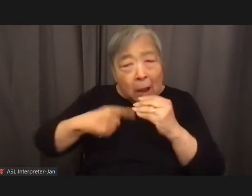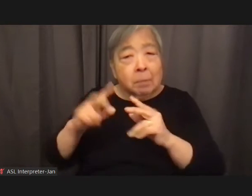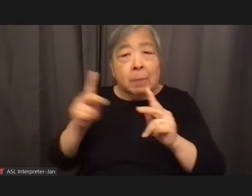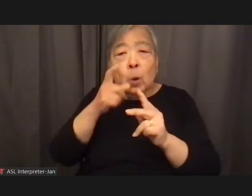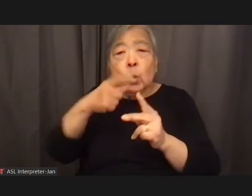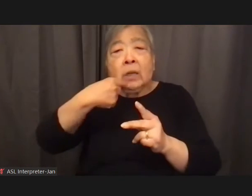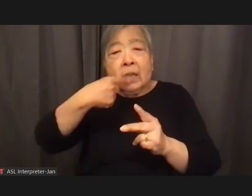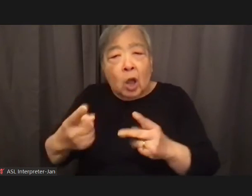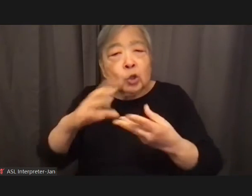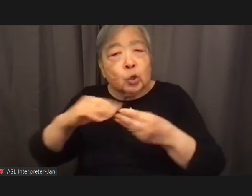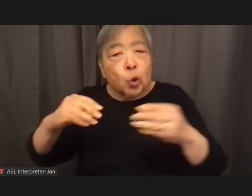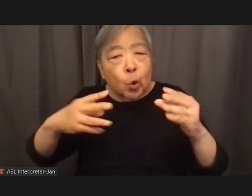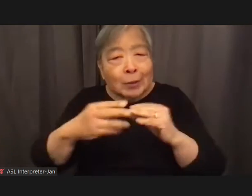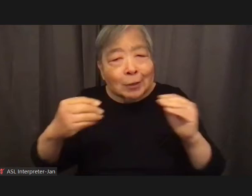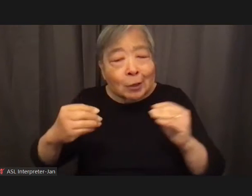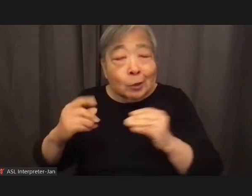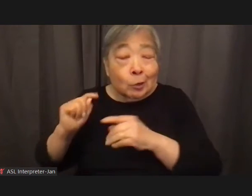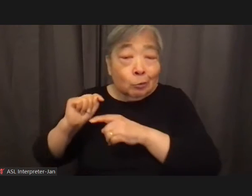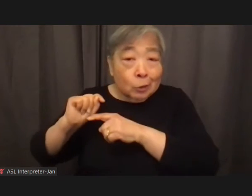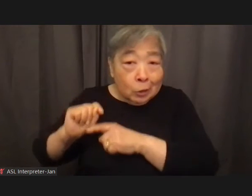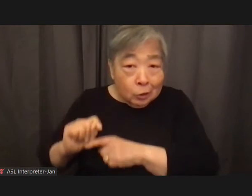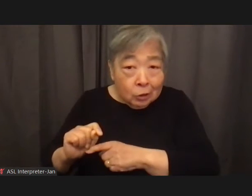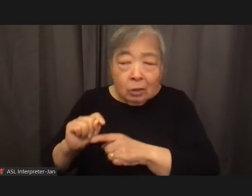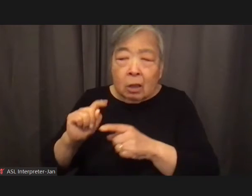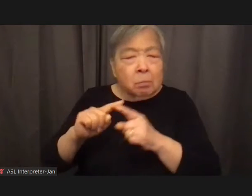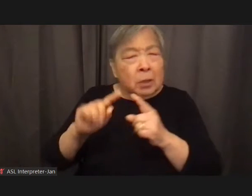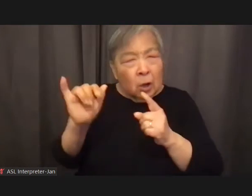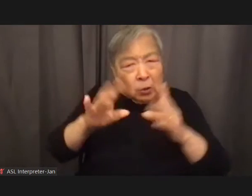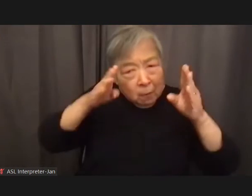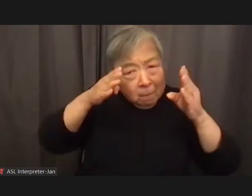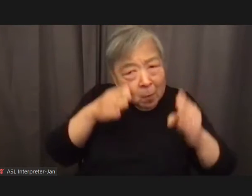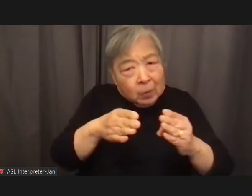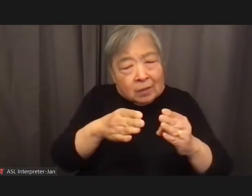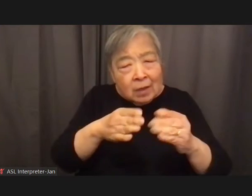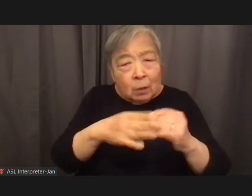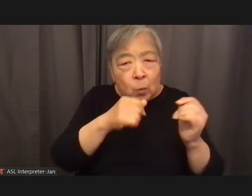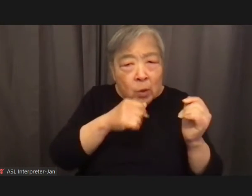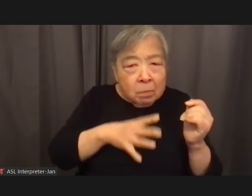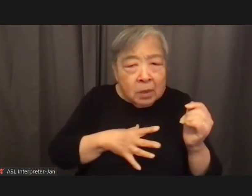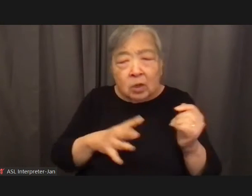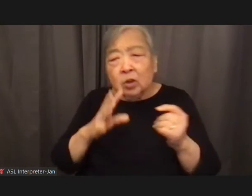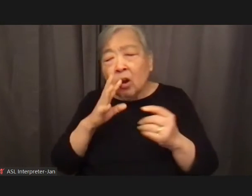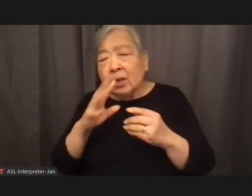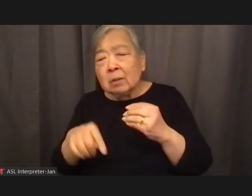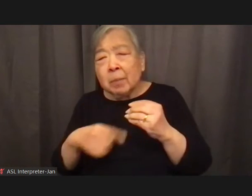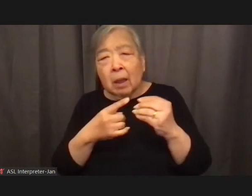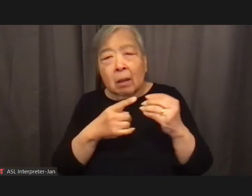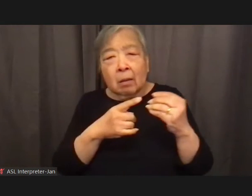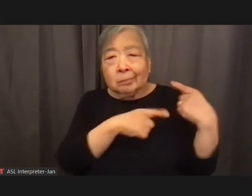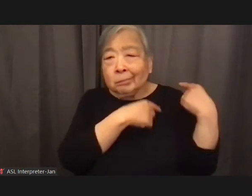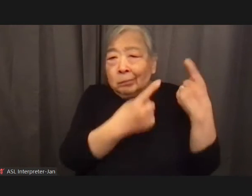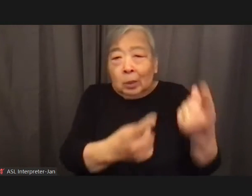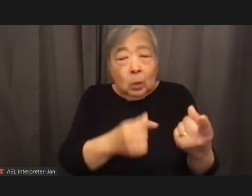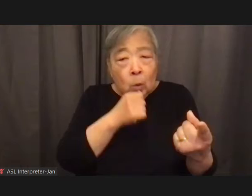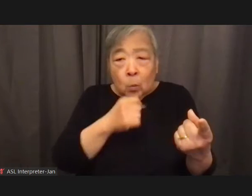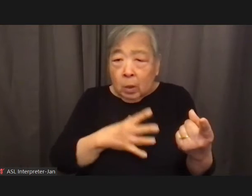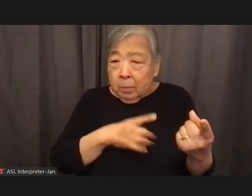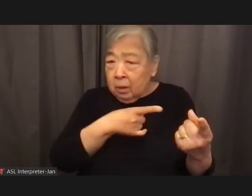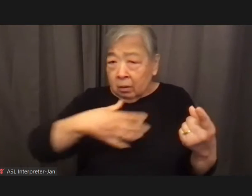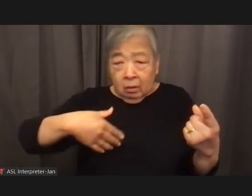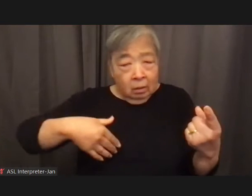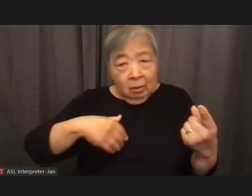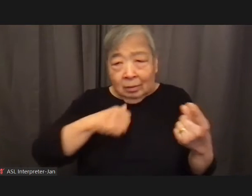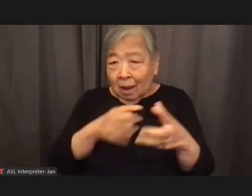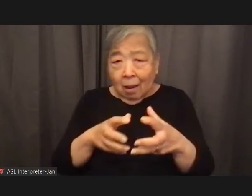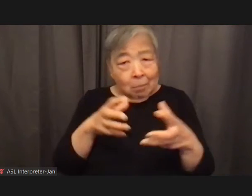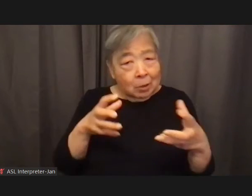Traditional storytellers, but in Singing Pictures, it focuses on women and it talks about how women have not traditionally been in this position.